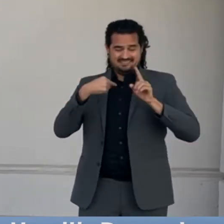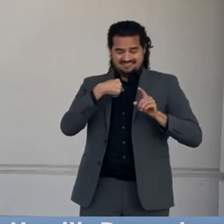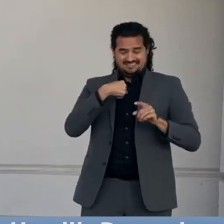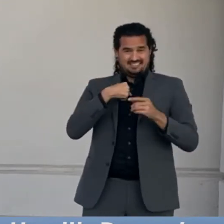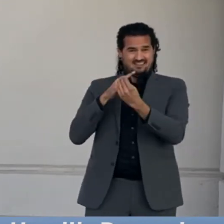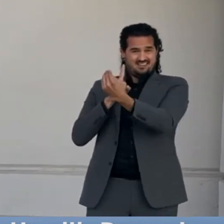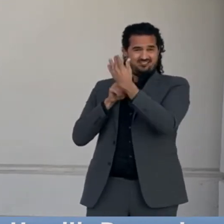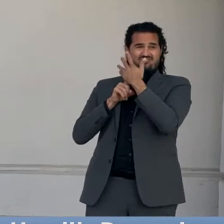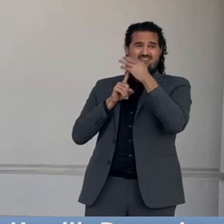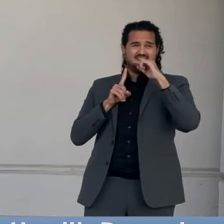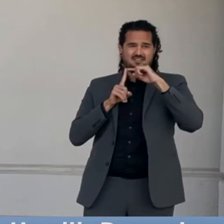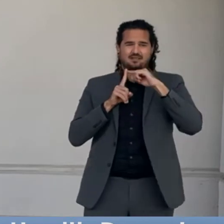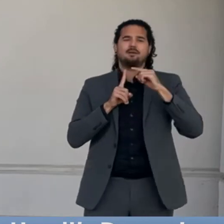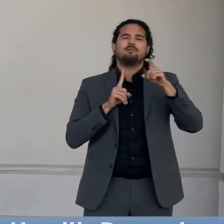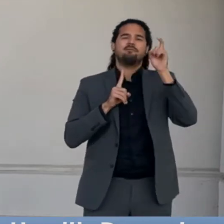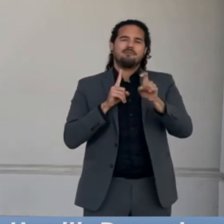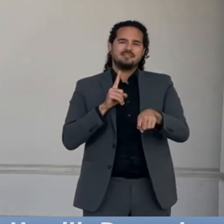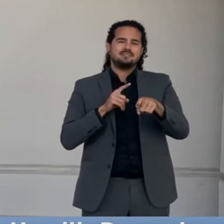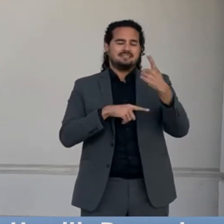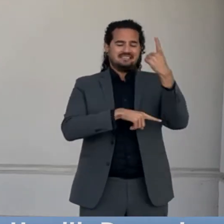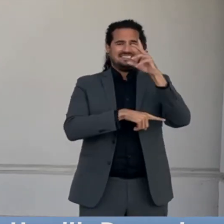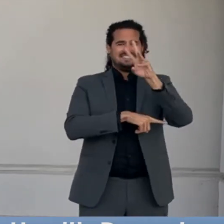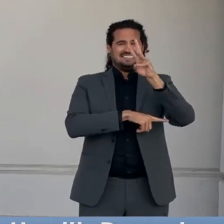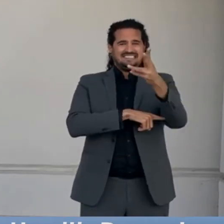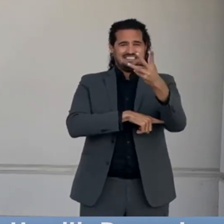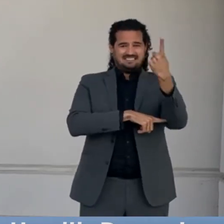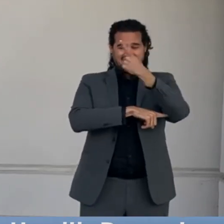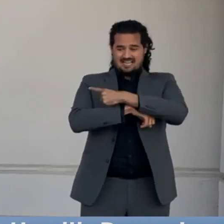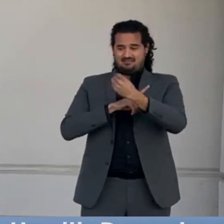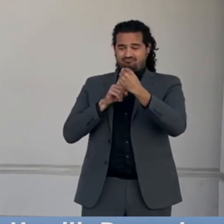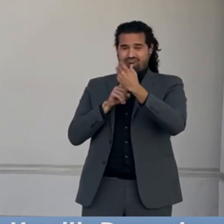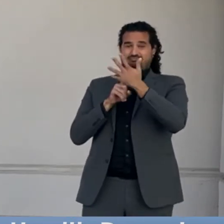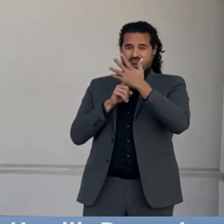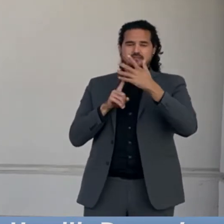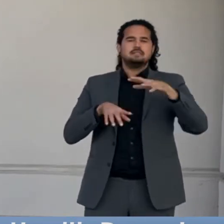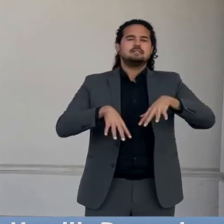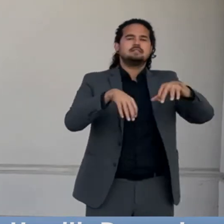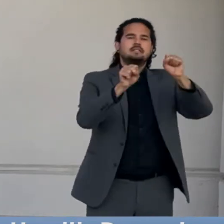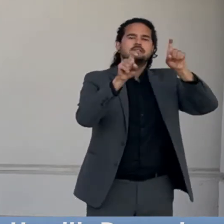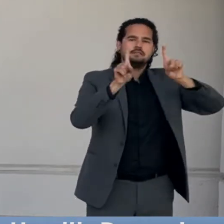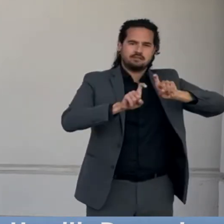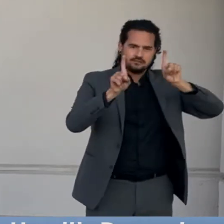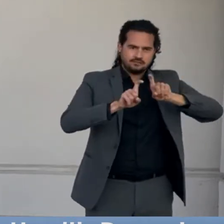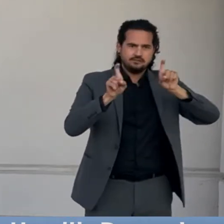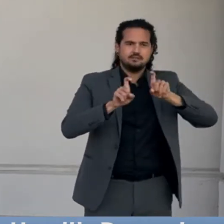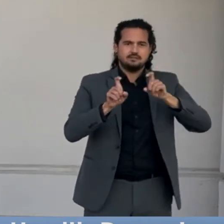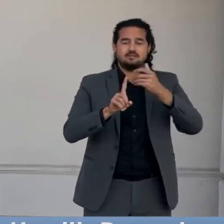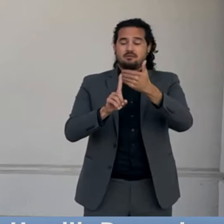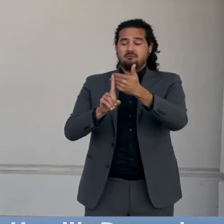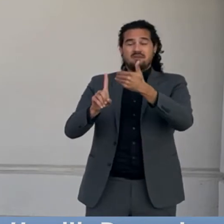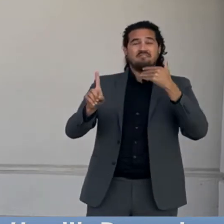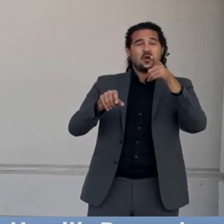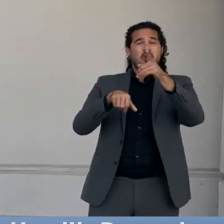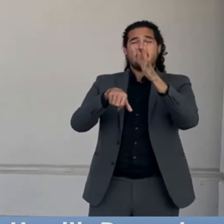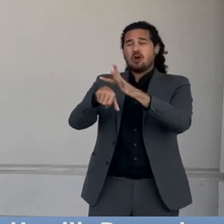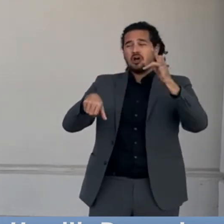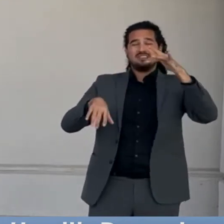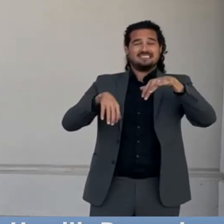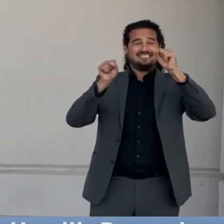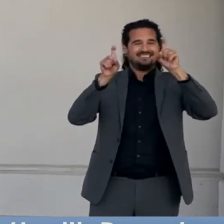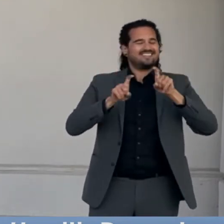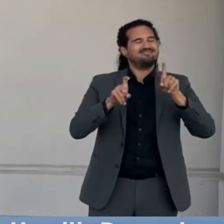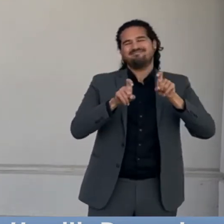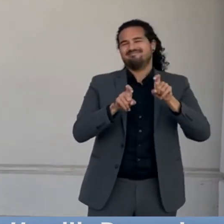later after their last exposure. If testing is done earlier than day 6, we recommend that people be tested again towards the end of